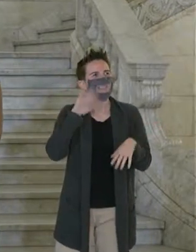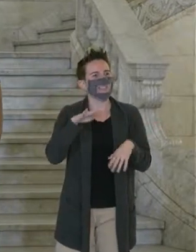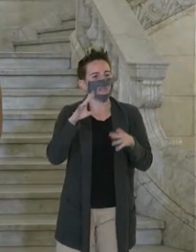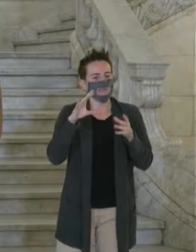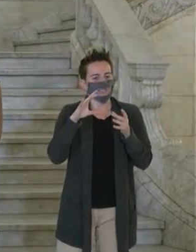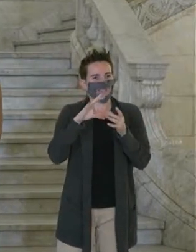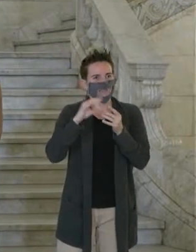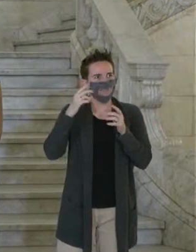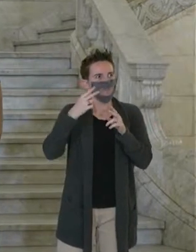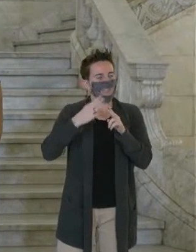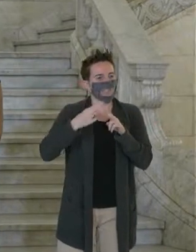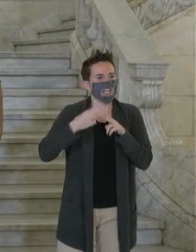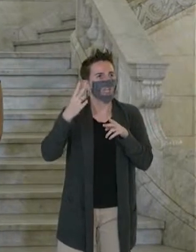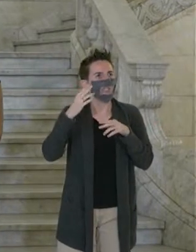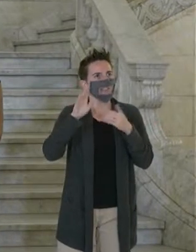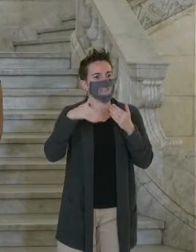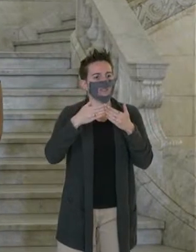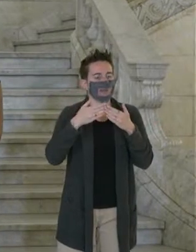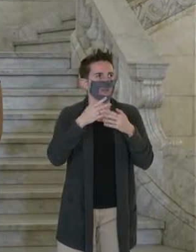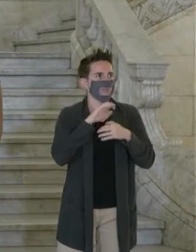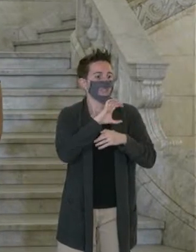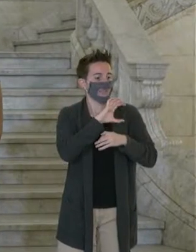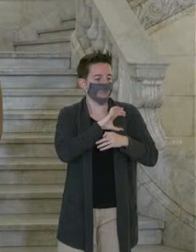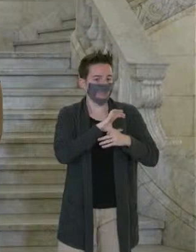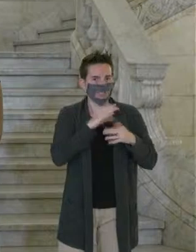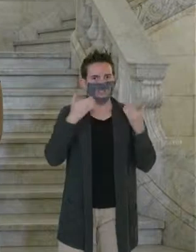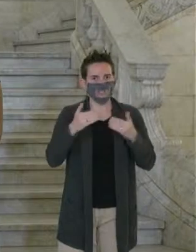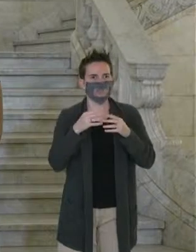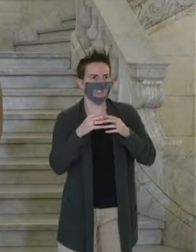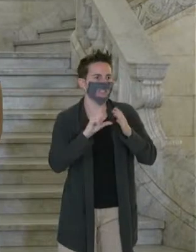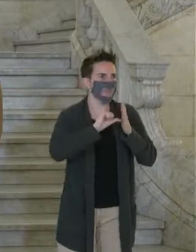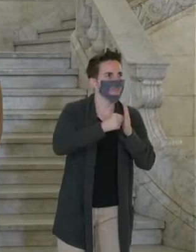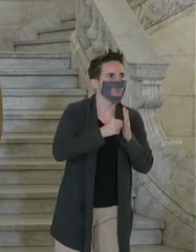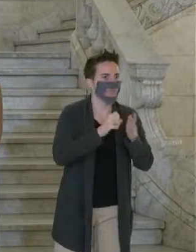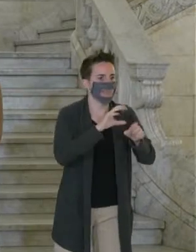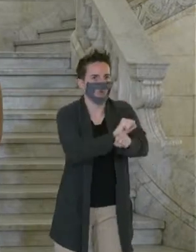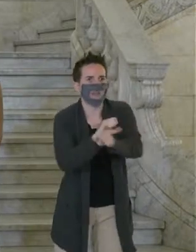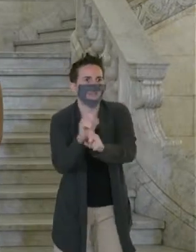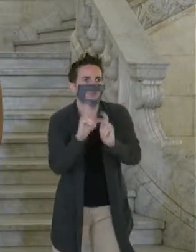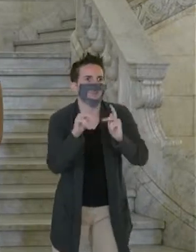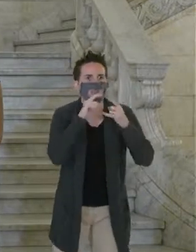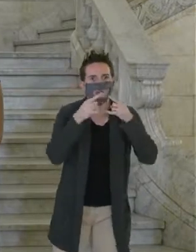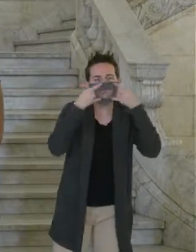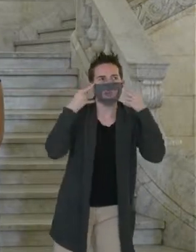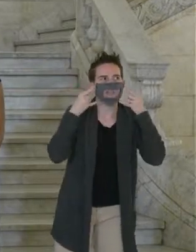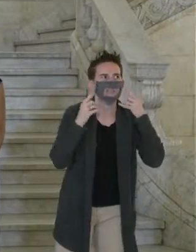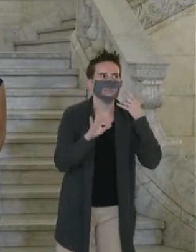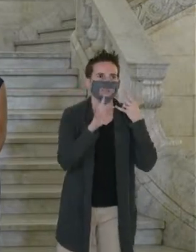enforcing masks or anything like that was a false narrative that never really got much traction.